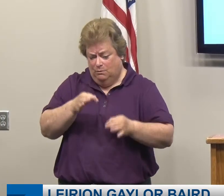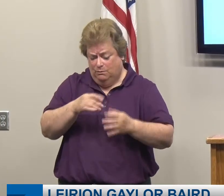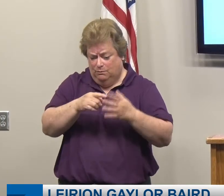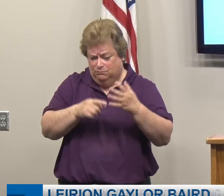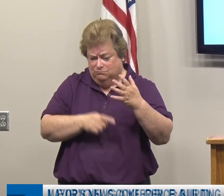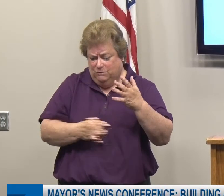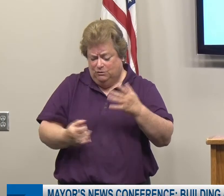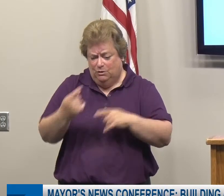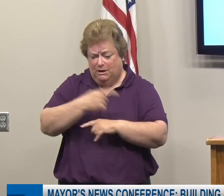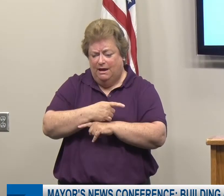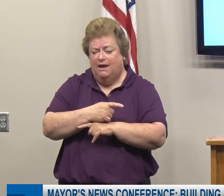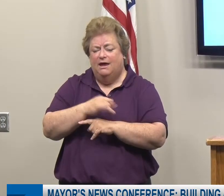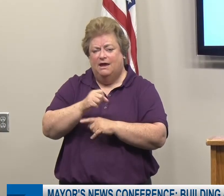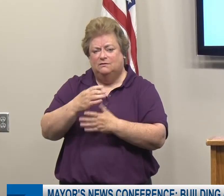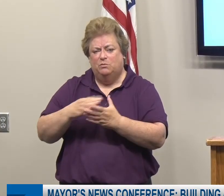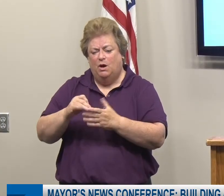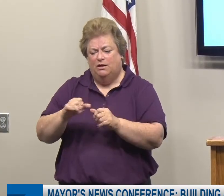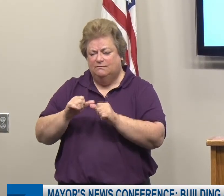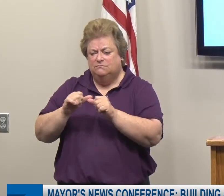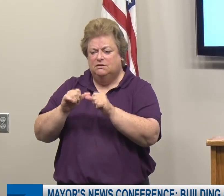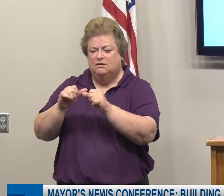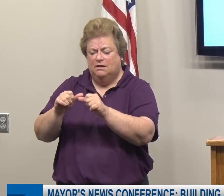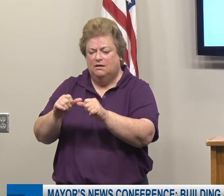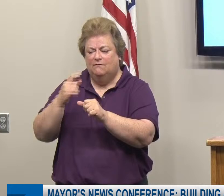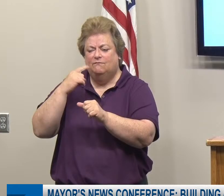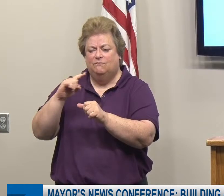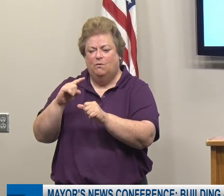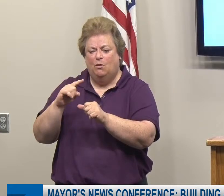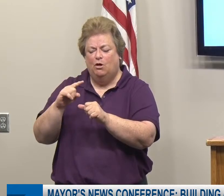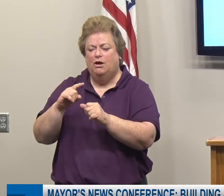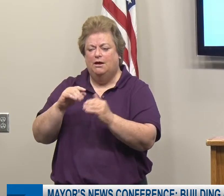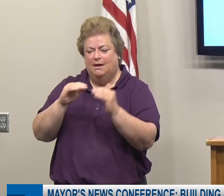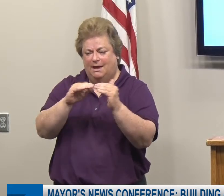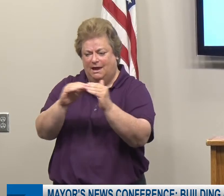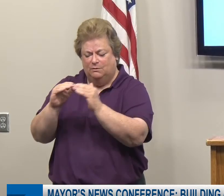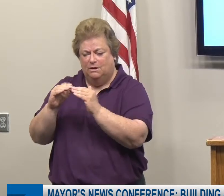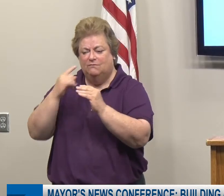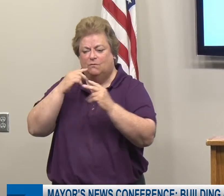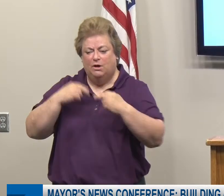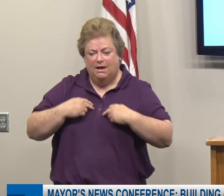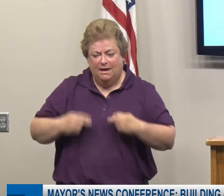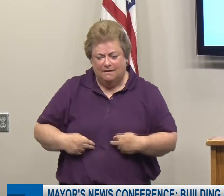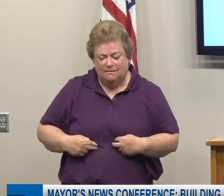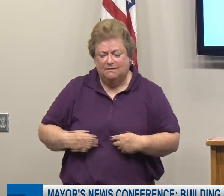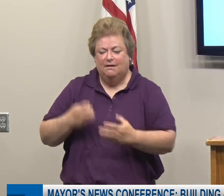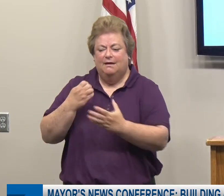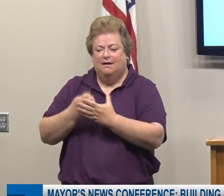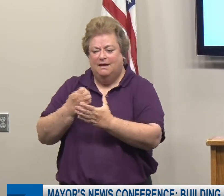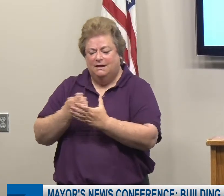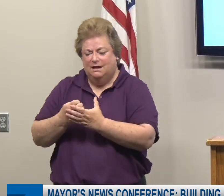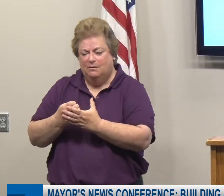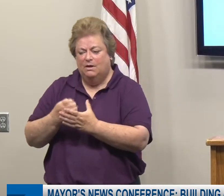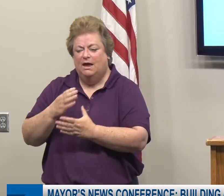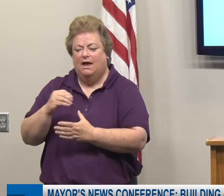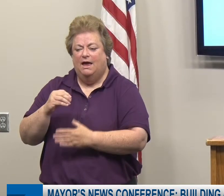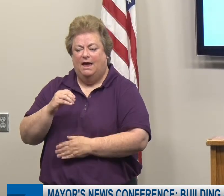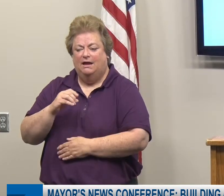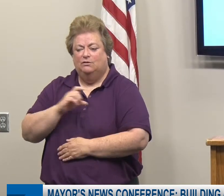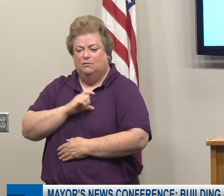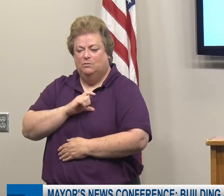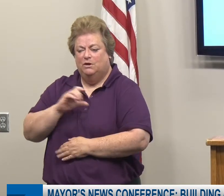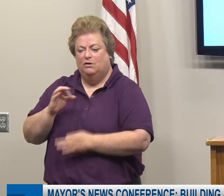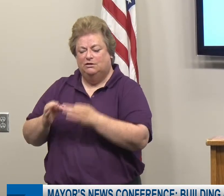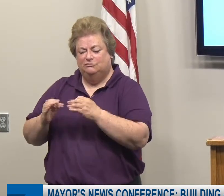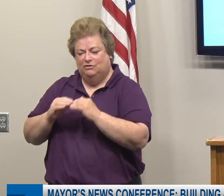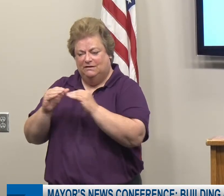of a long-term, ongoing effort to address inequities in health, economic well-being, criminal justice, and many